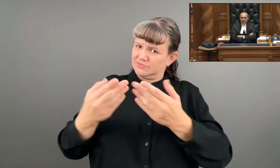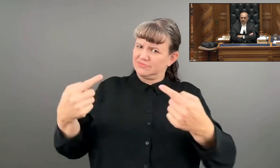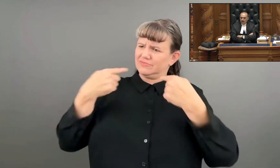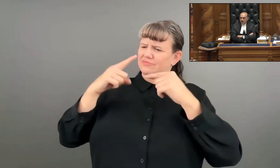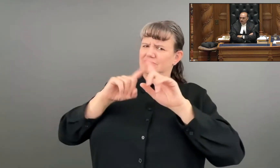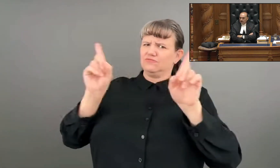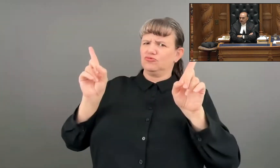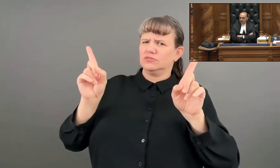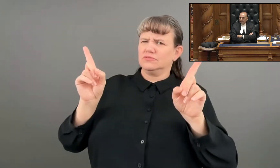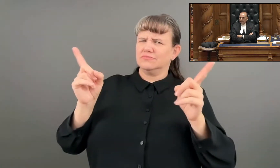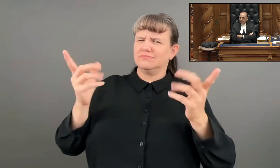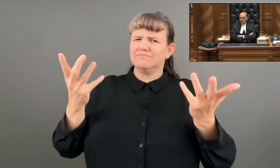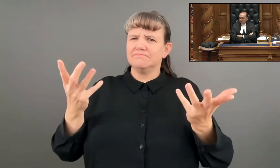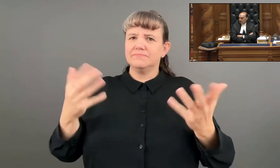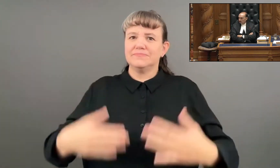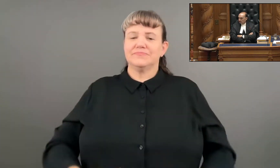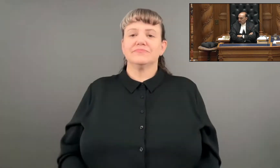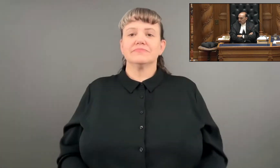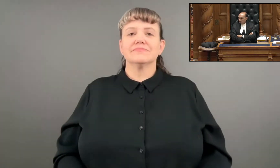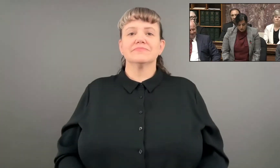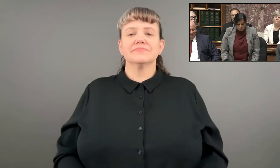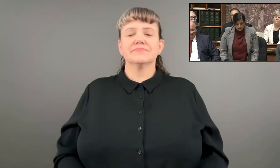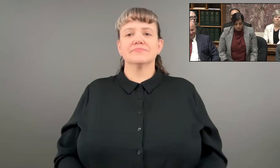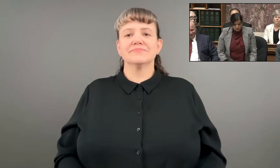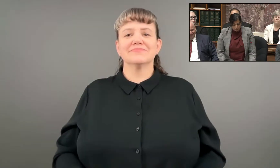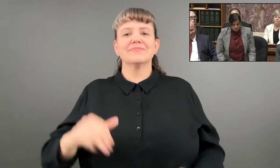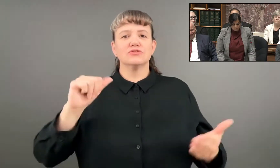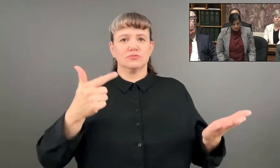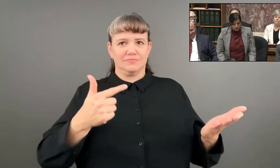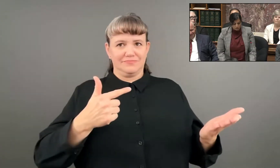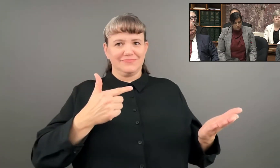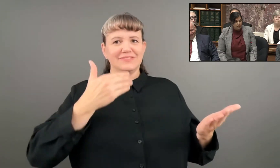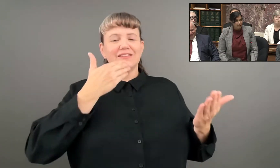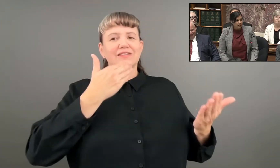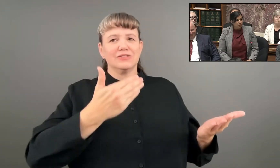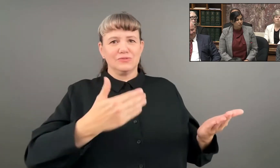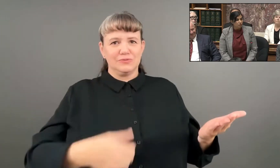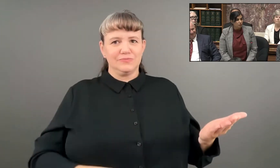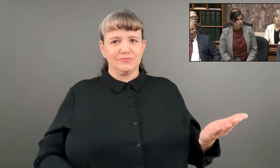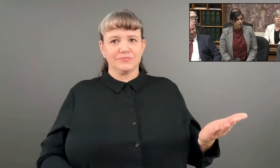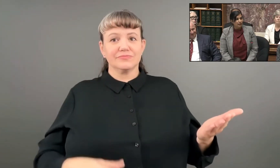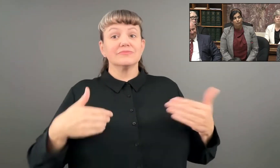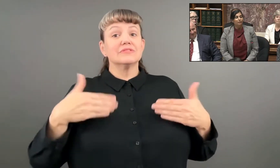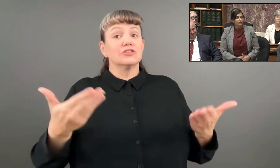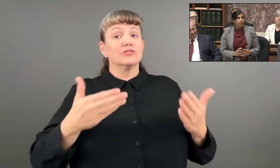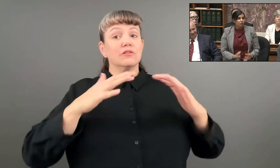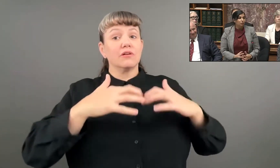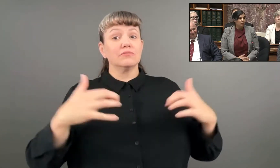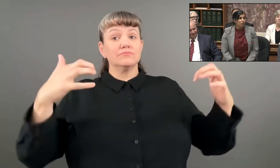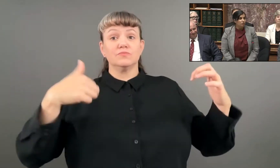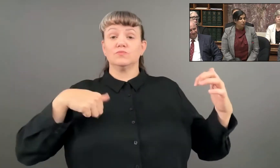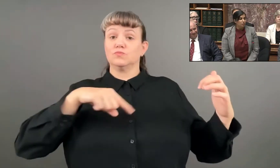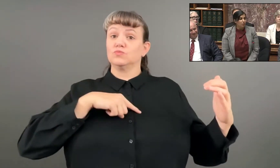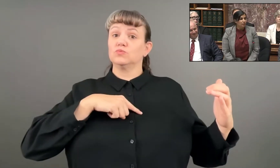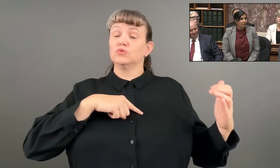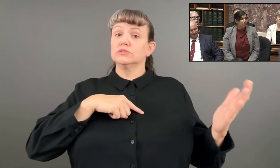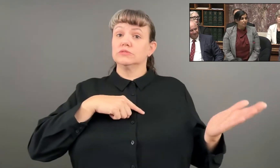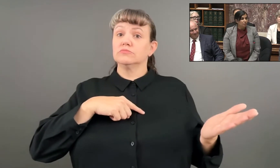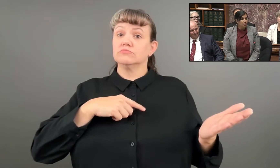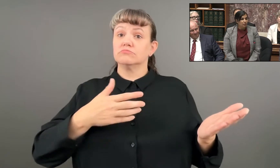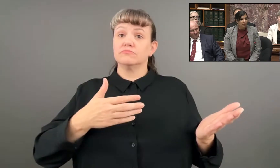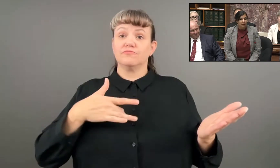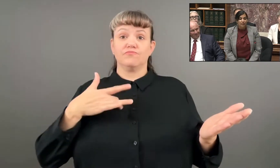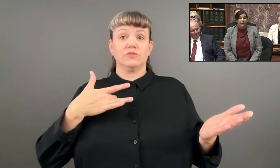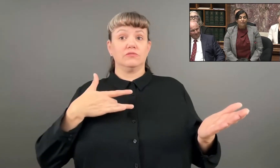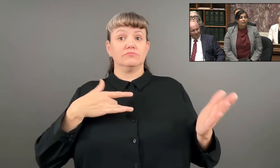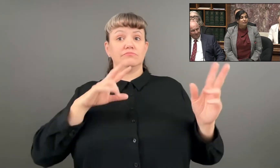Attorney General. Thank you, Mr. Speaker. Over here on our side of the House, we take issues seriously and we have a considered approach to responding to the needs of